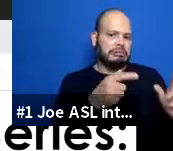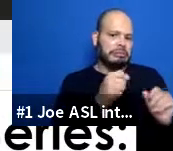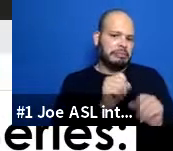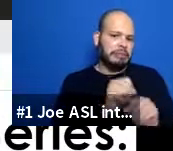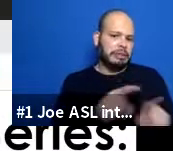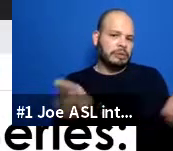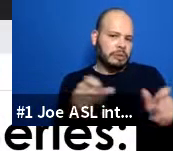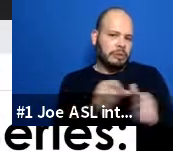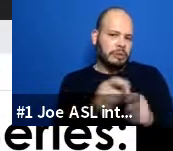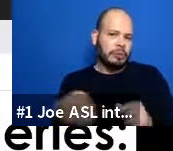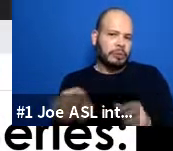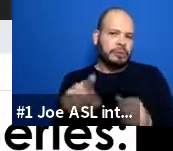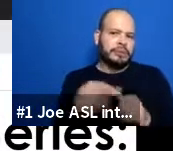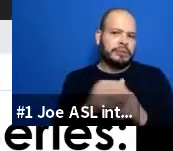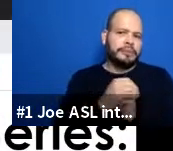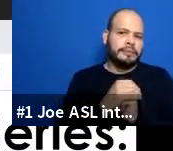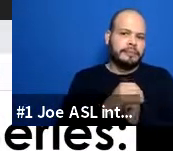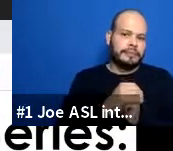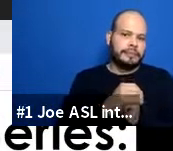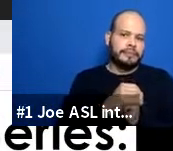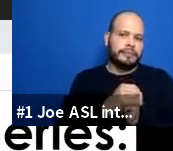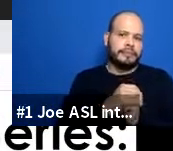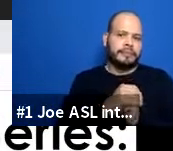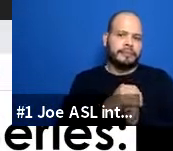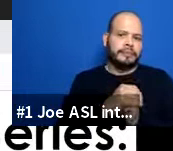lessonsinliberationstudents.eventbrite.com. That's